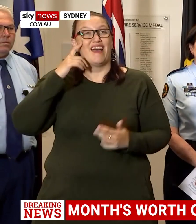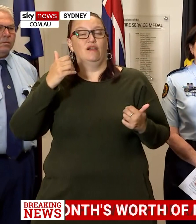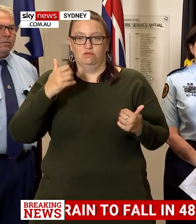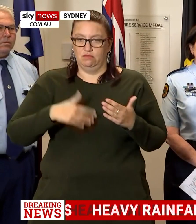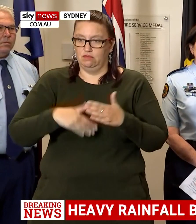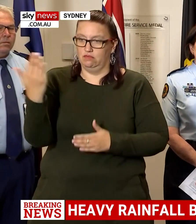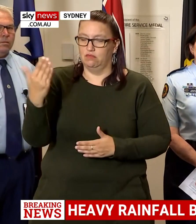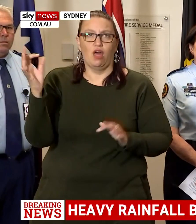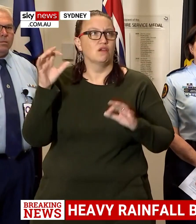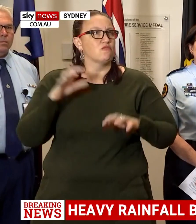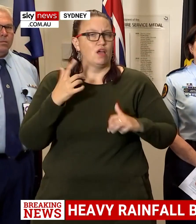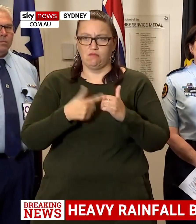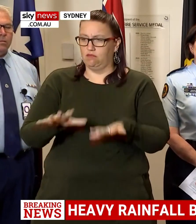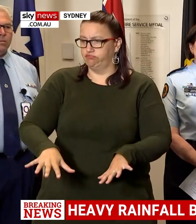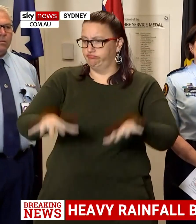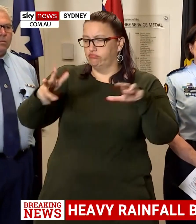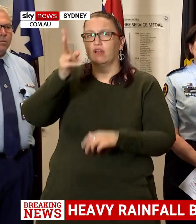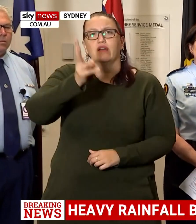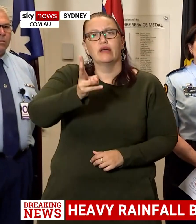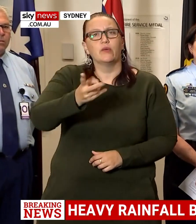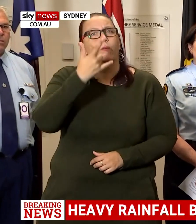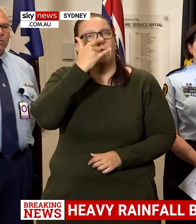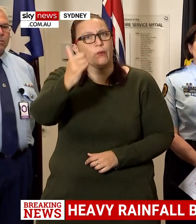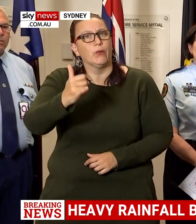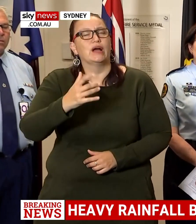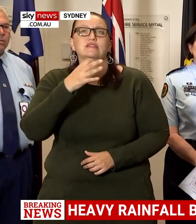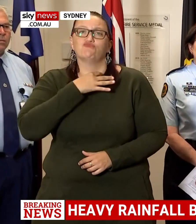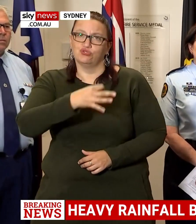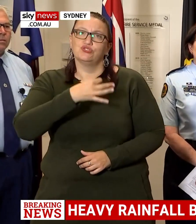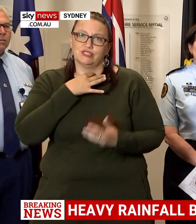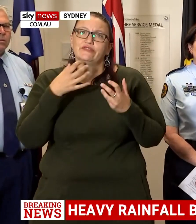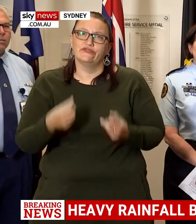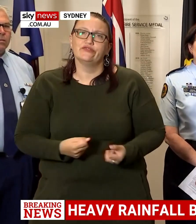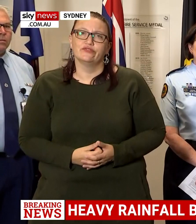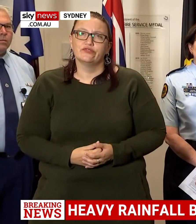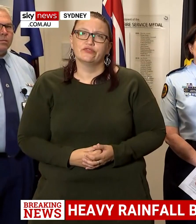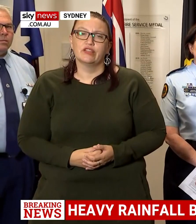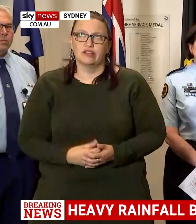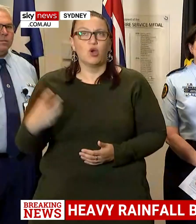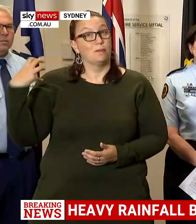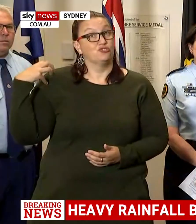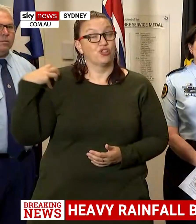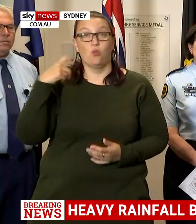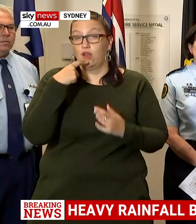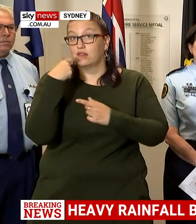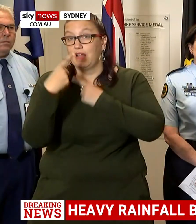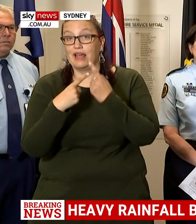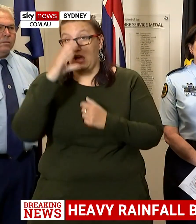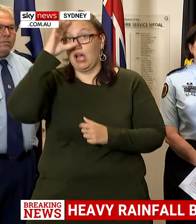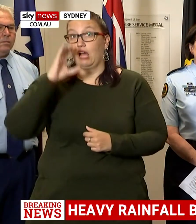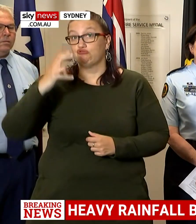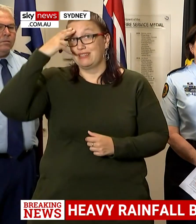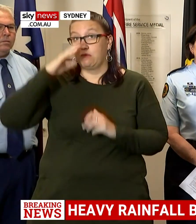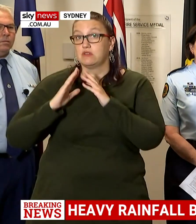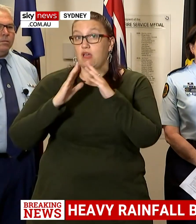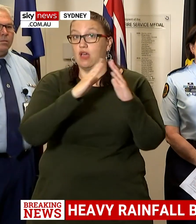Commissioner York will also read out some country locations where the weather front is coming through today, which will cause moderate